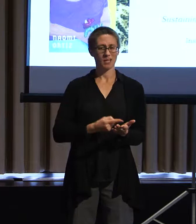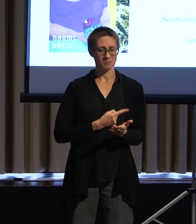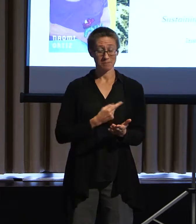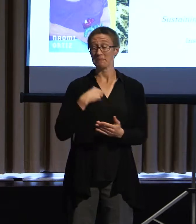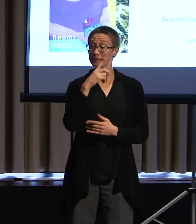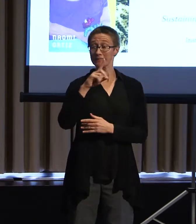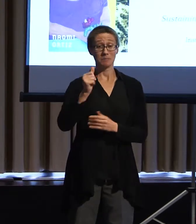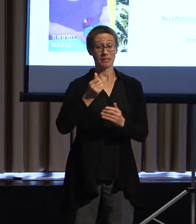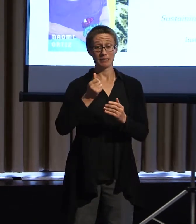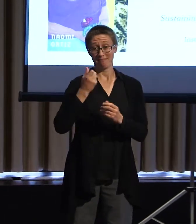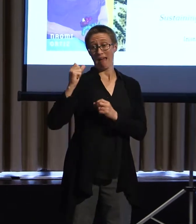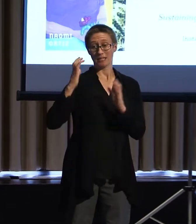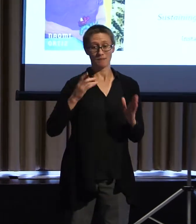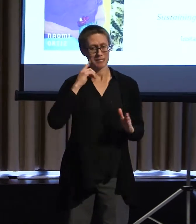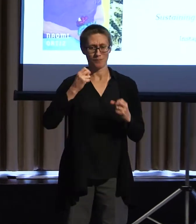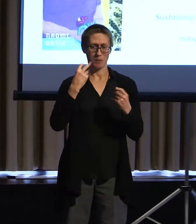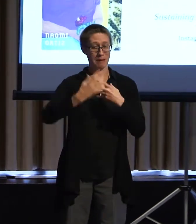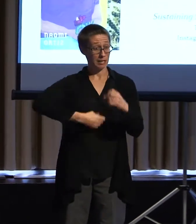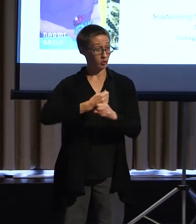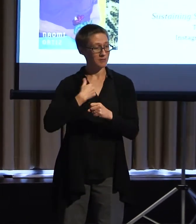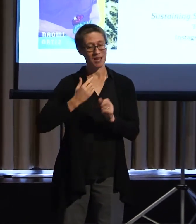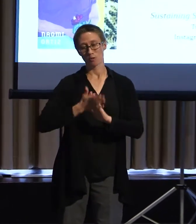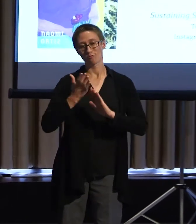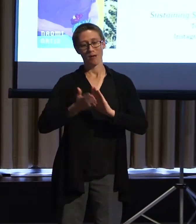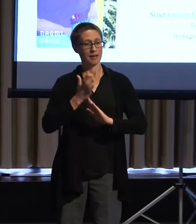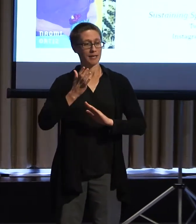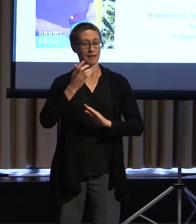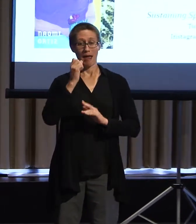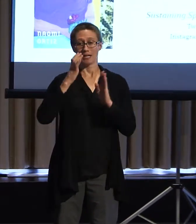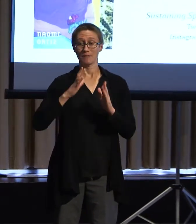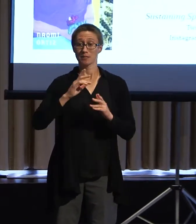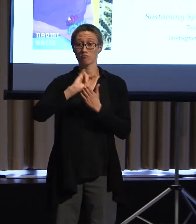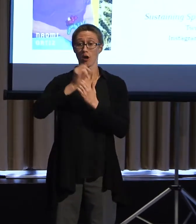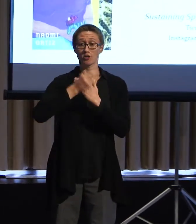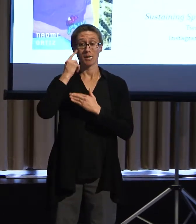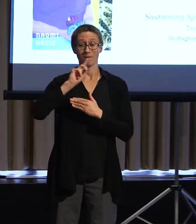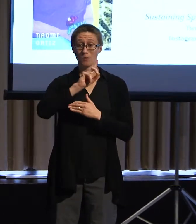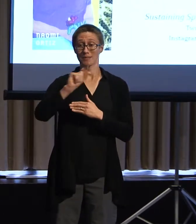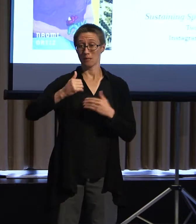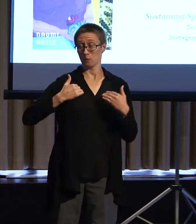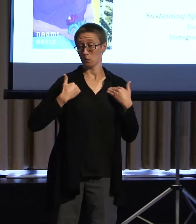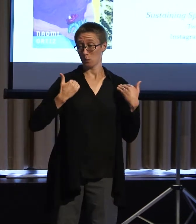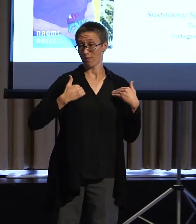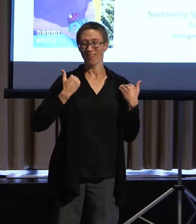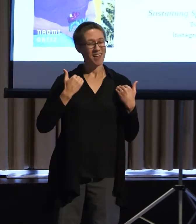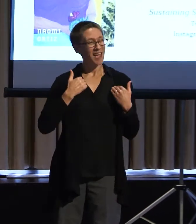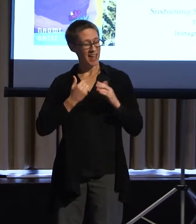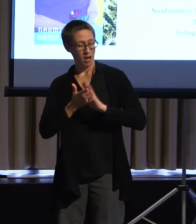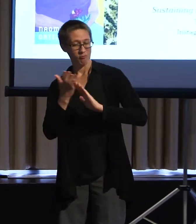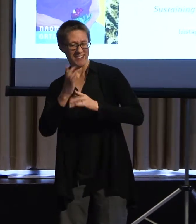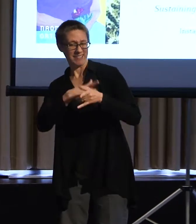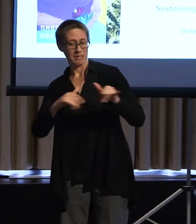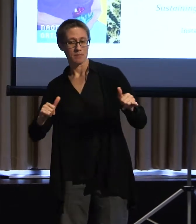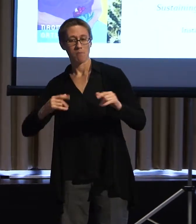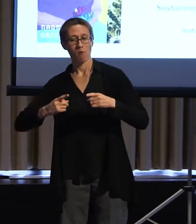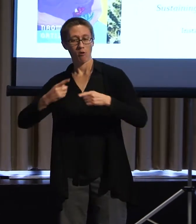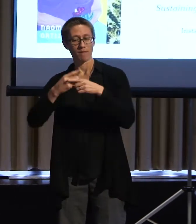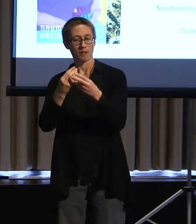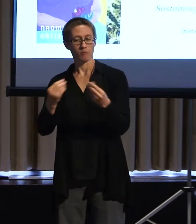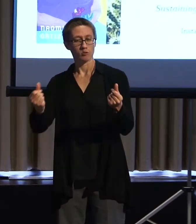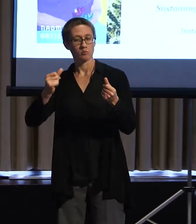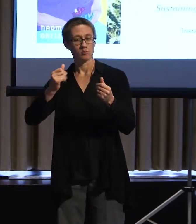a national project for disabled youth. And before that, I ran a conflict resolution program for incarcerated adults.